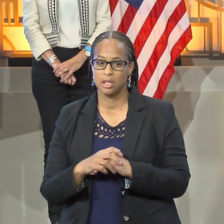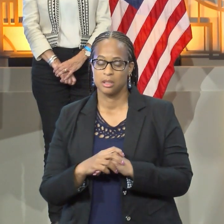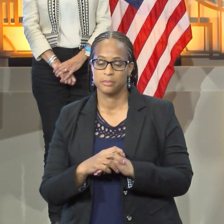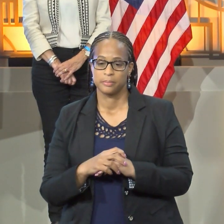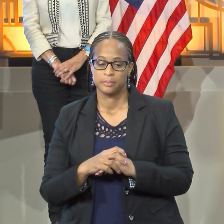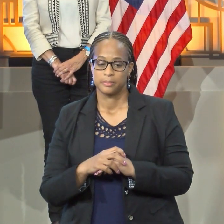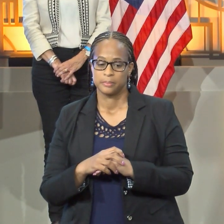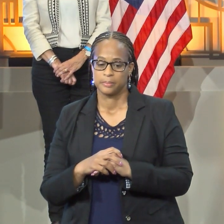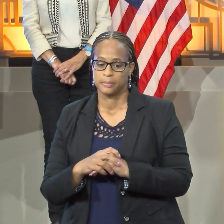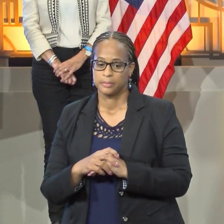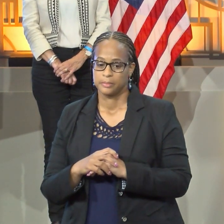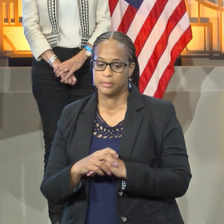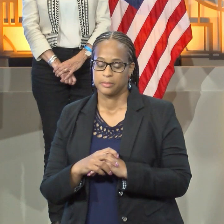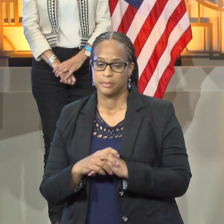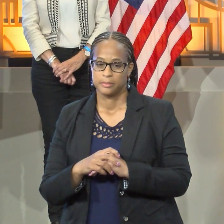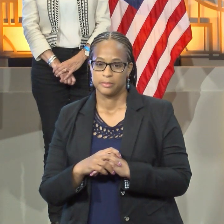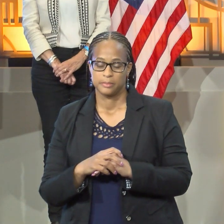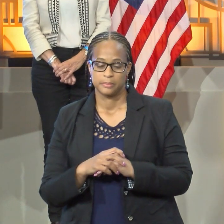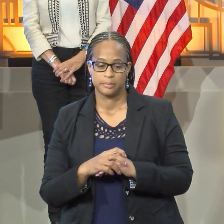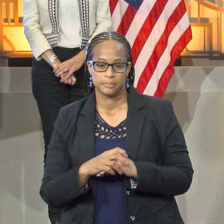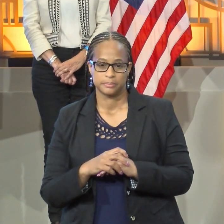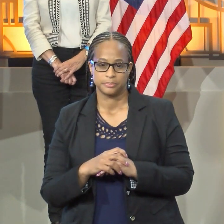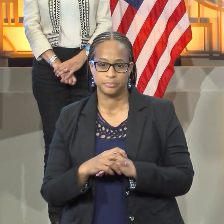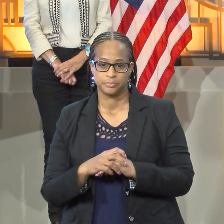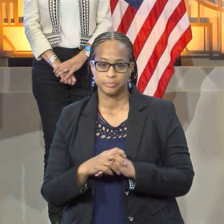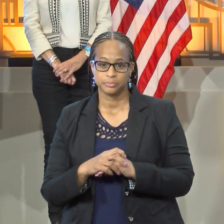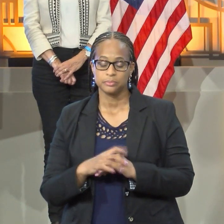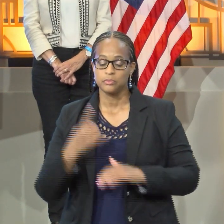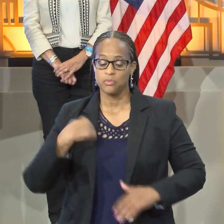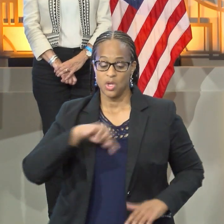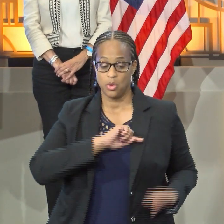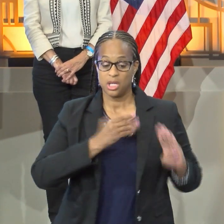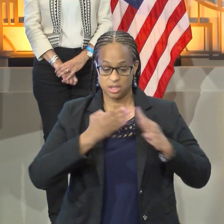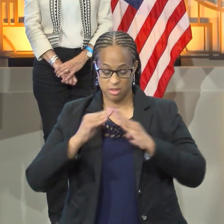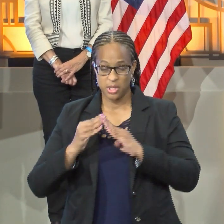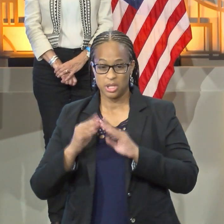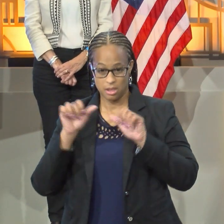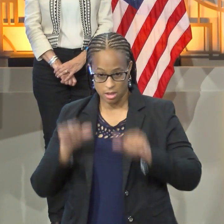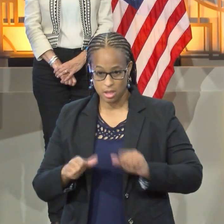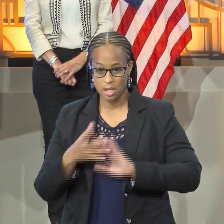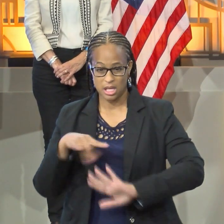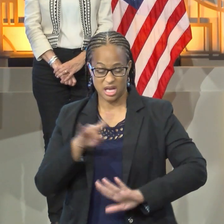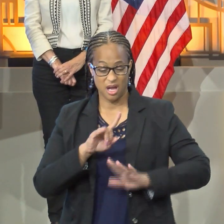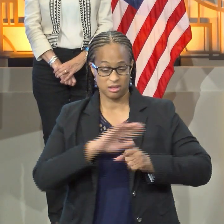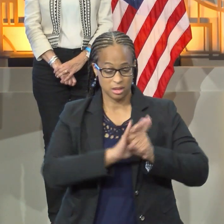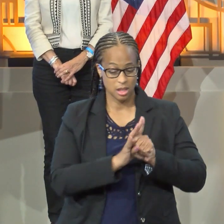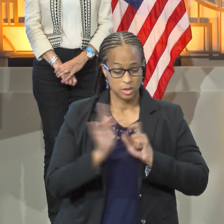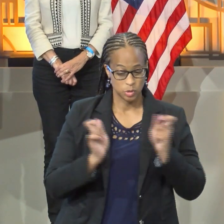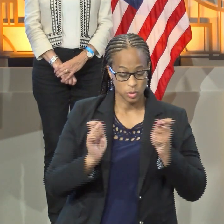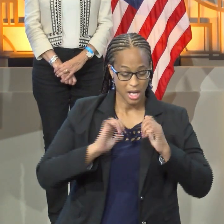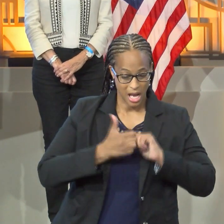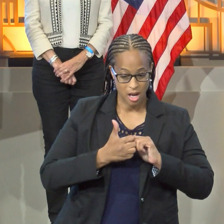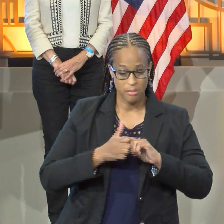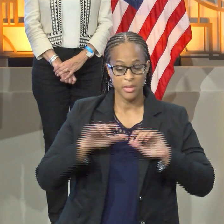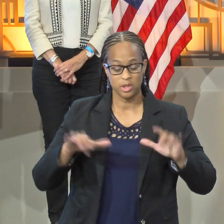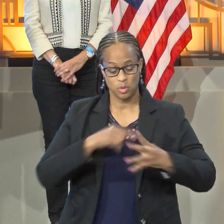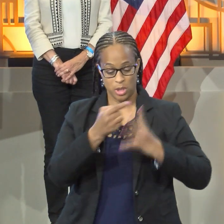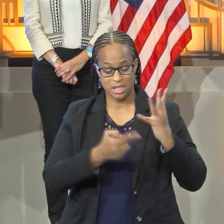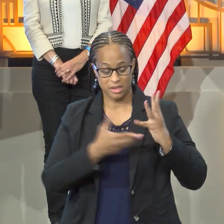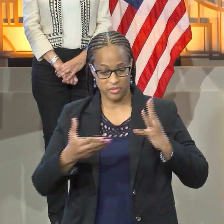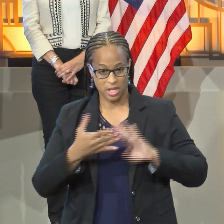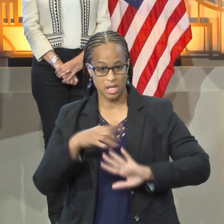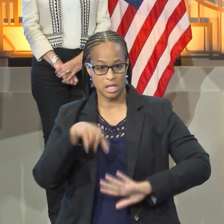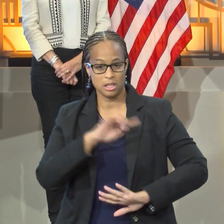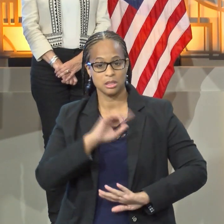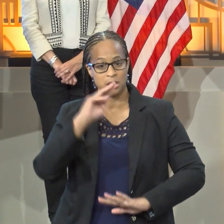can't, well, we as a community can get ahead of this virus by doing the things that the mayor has talked about and that we in public